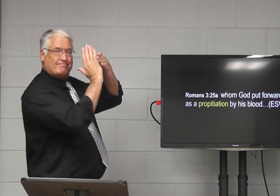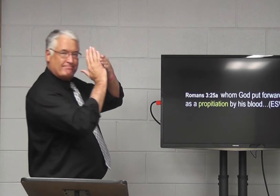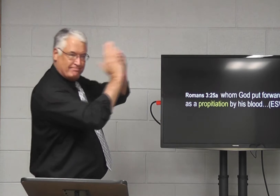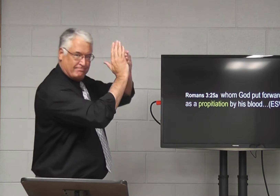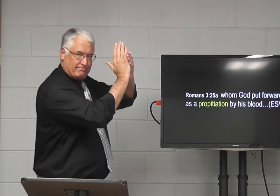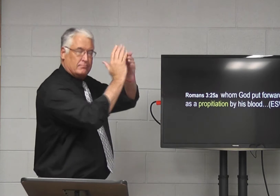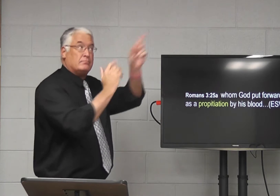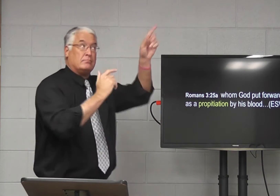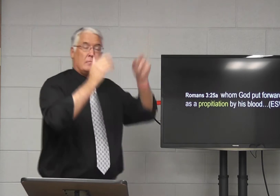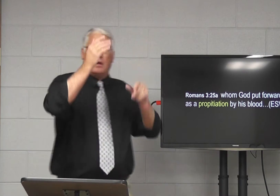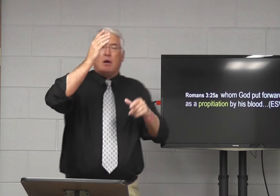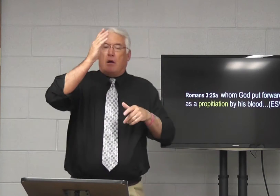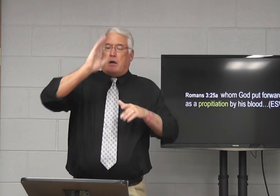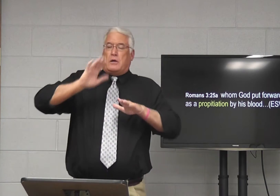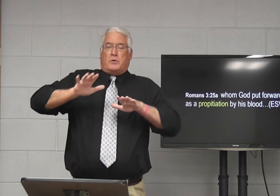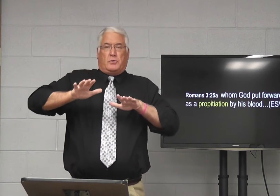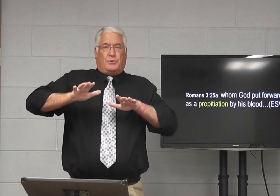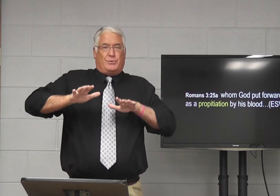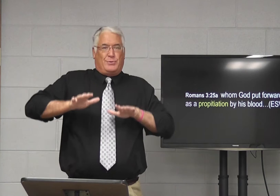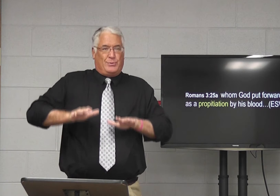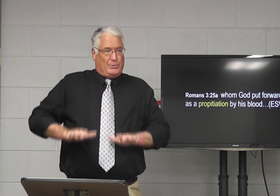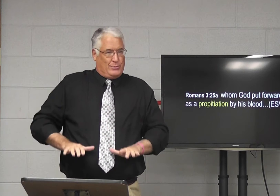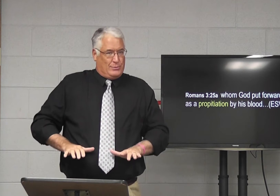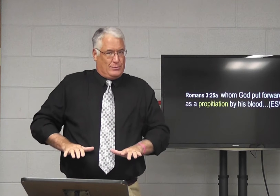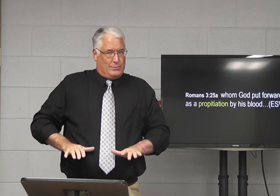So the sign for propitiation